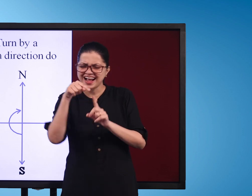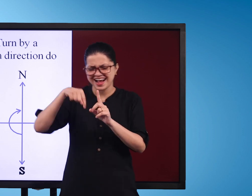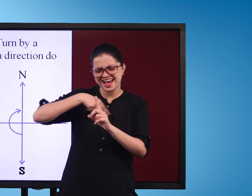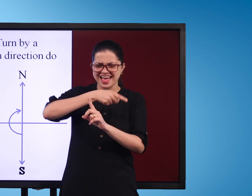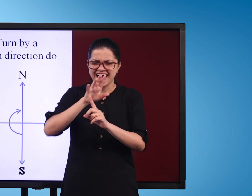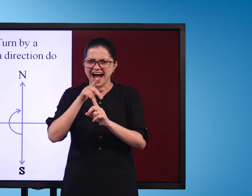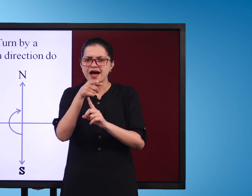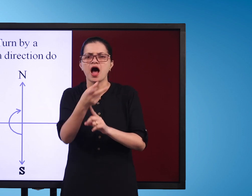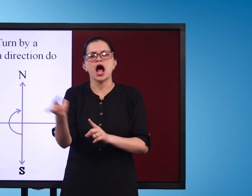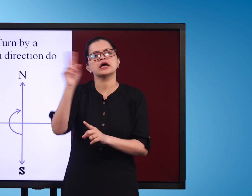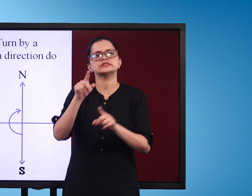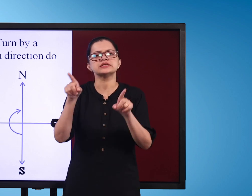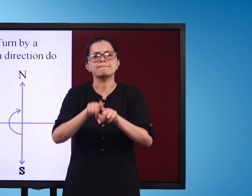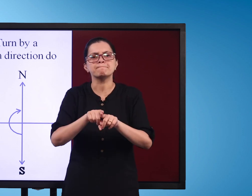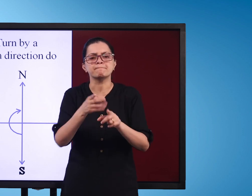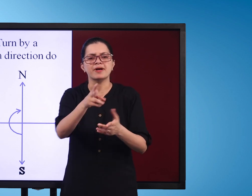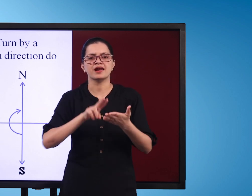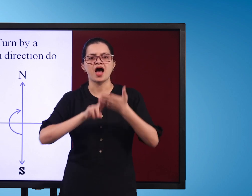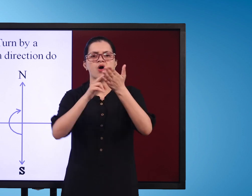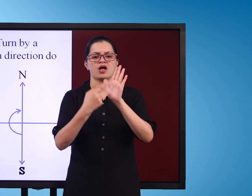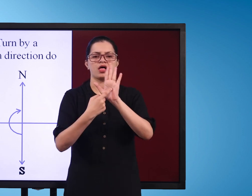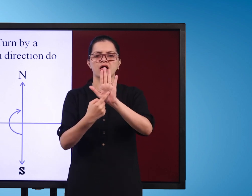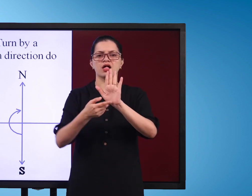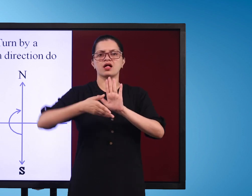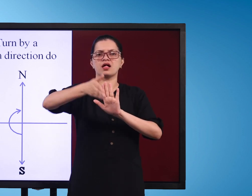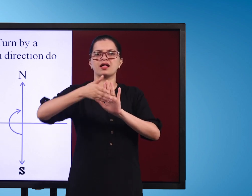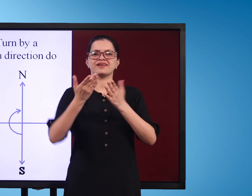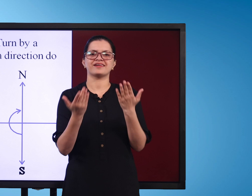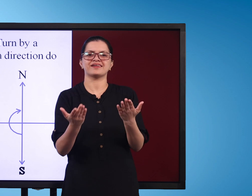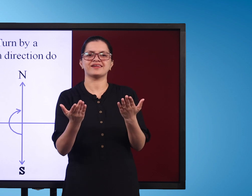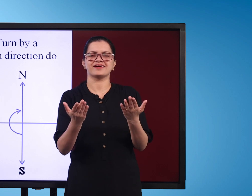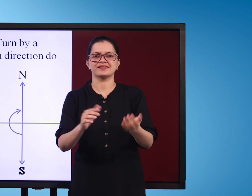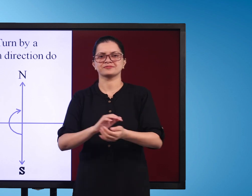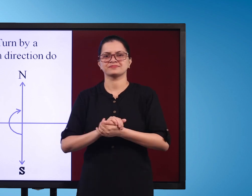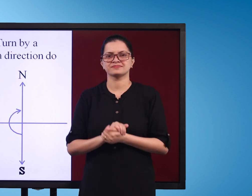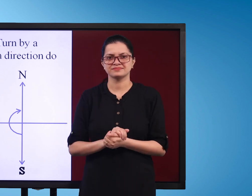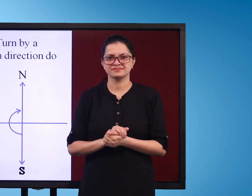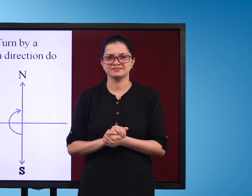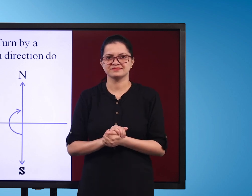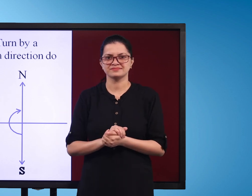Turn by a straight angle. Which direction do you face now? You face